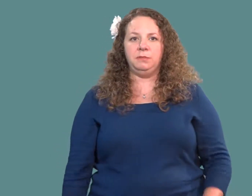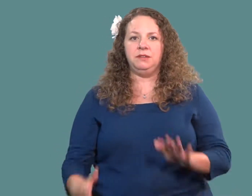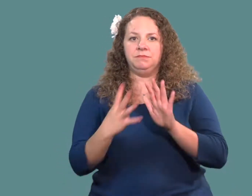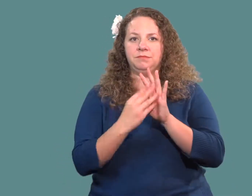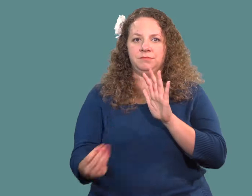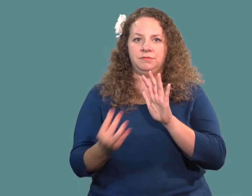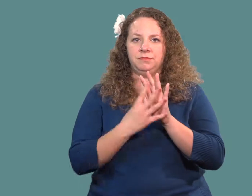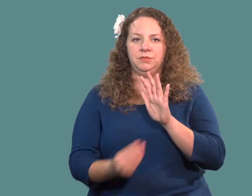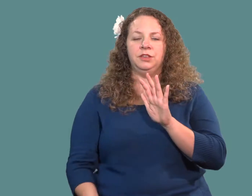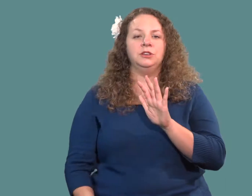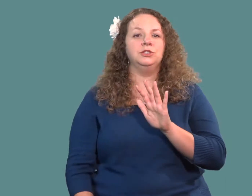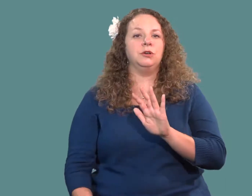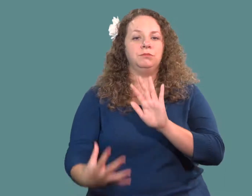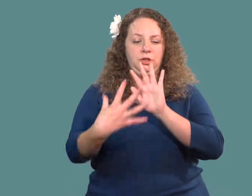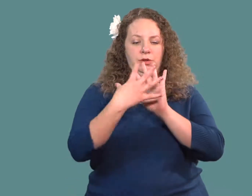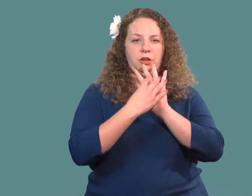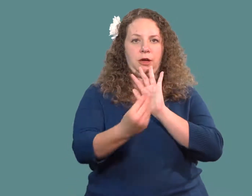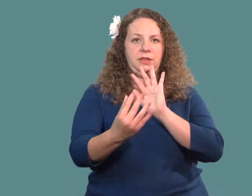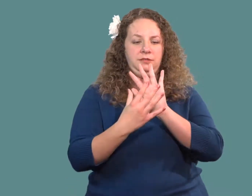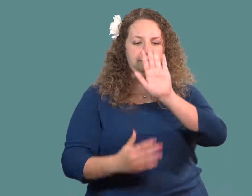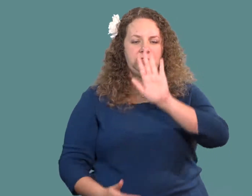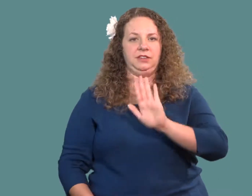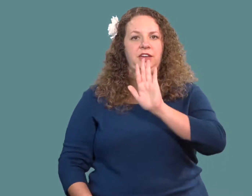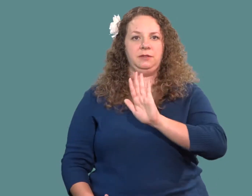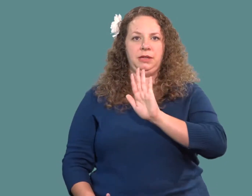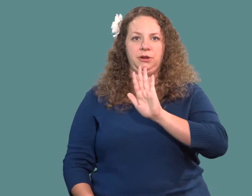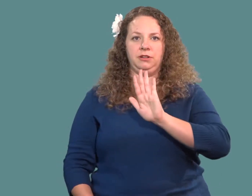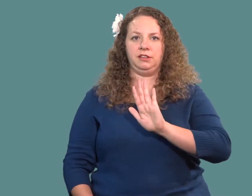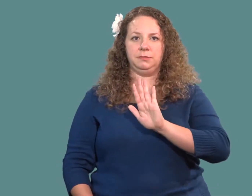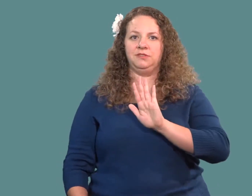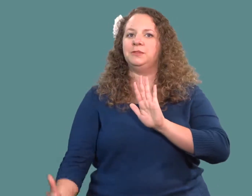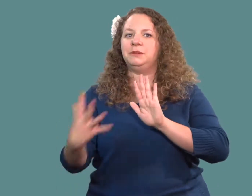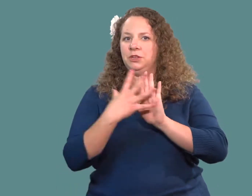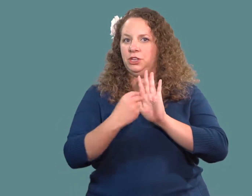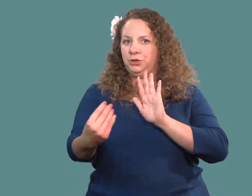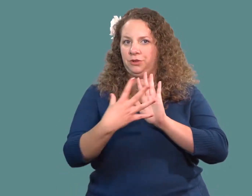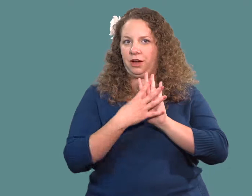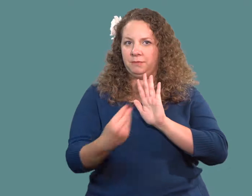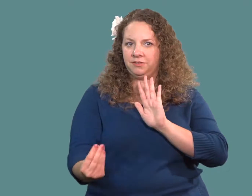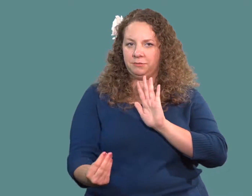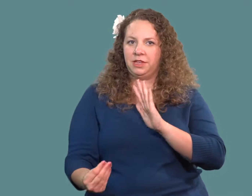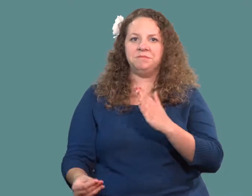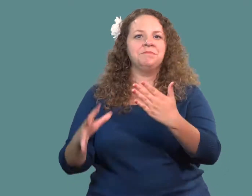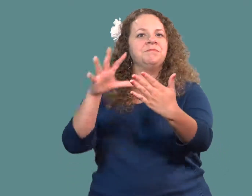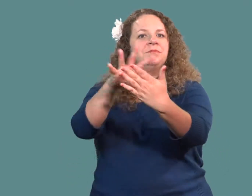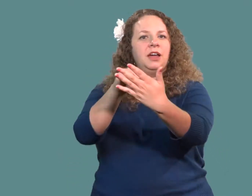copy, so you can copy, like if I had a paper held up in front of me, you can copy it from me, I